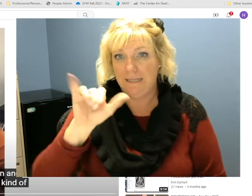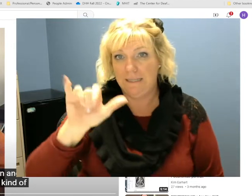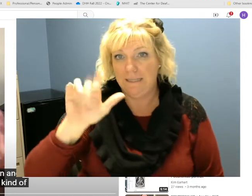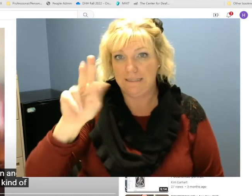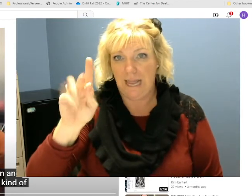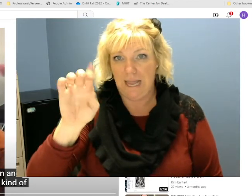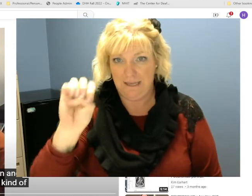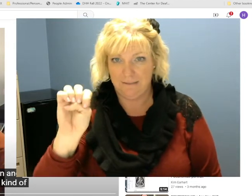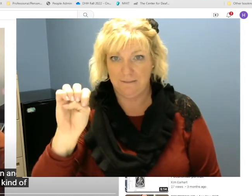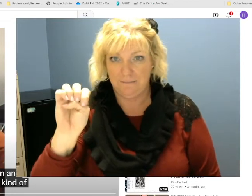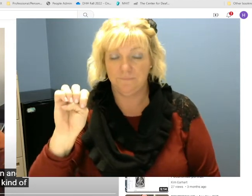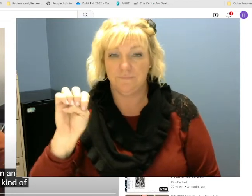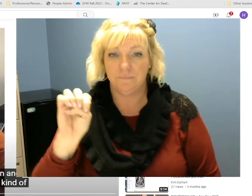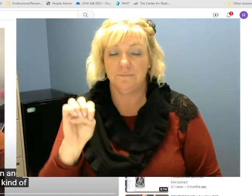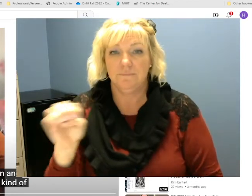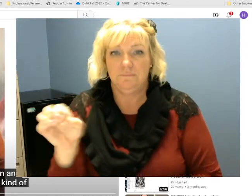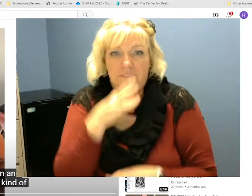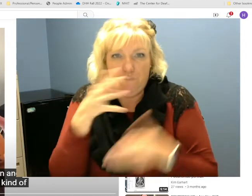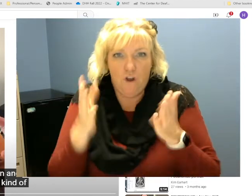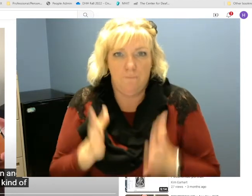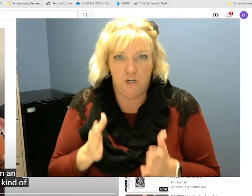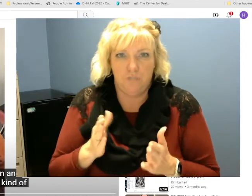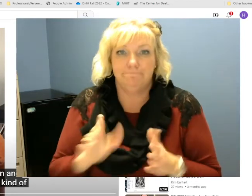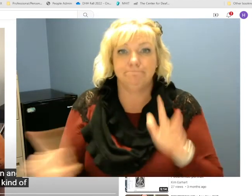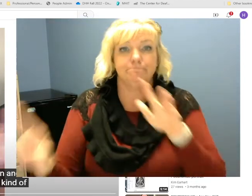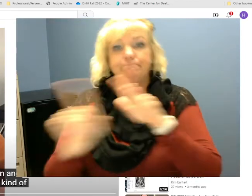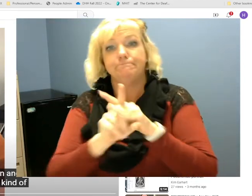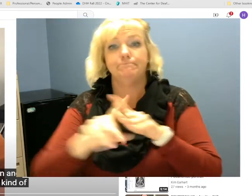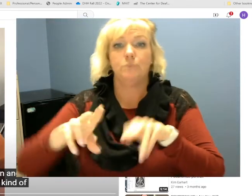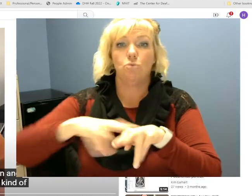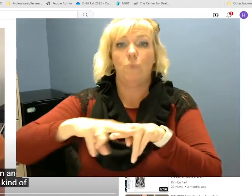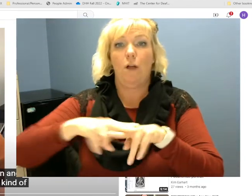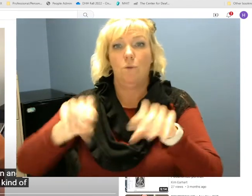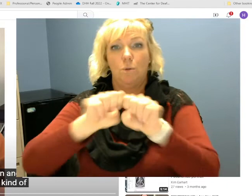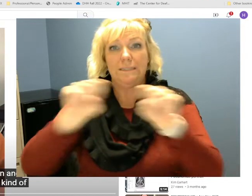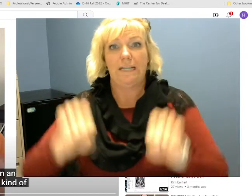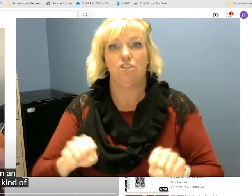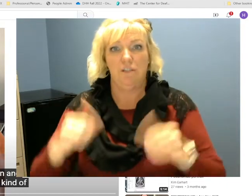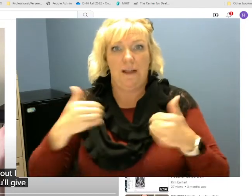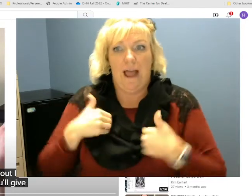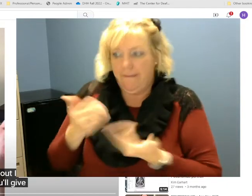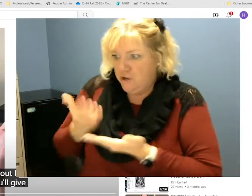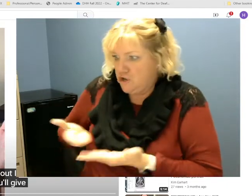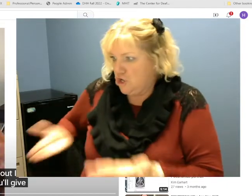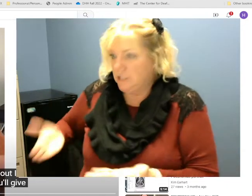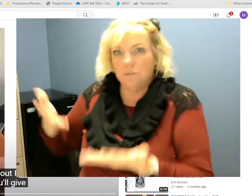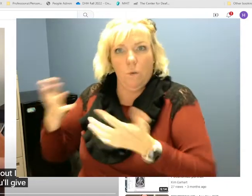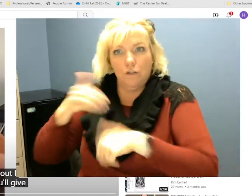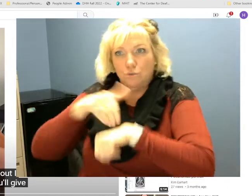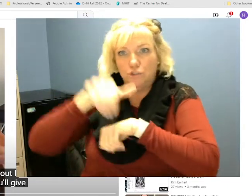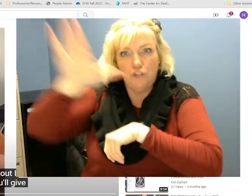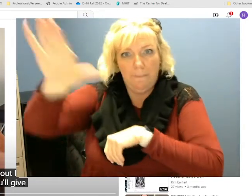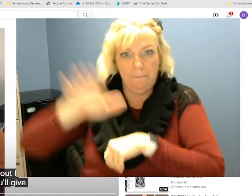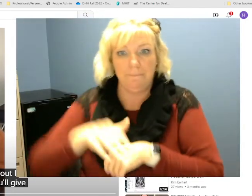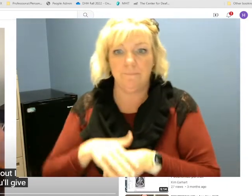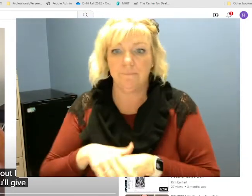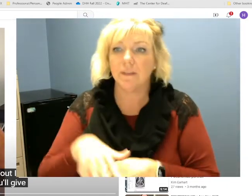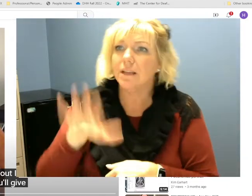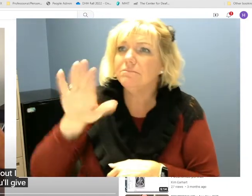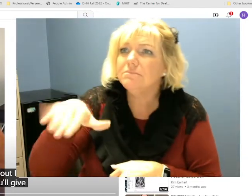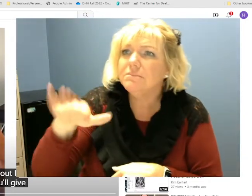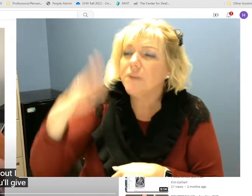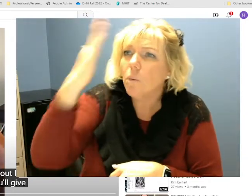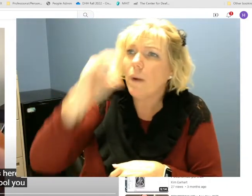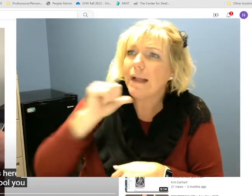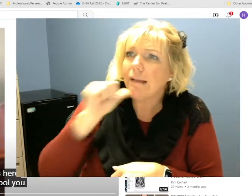up to the railroad station and he's going to ship his goods. And he kind of jokes with them like, oh, how about I bring some other